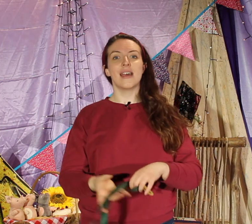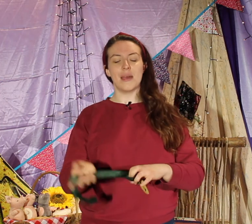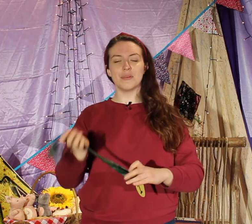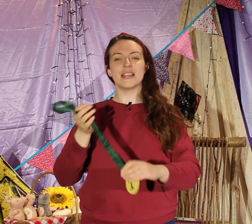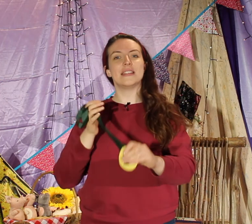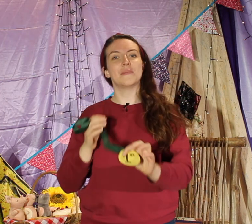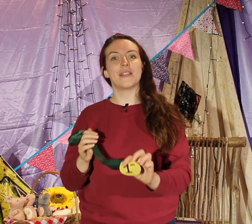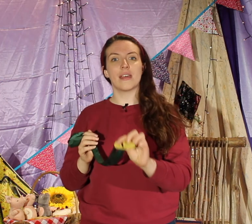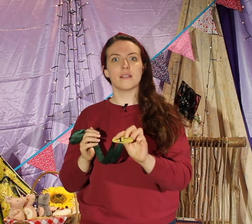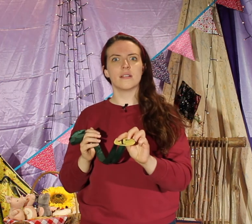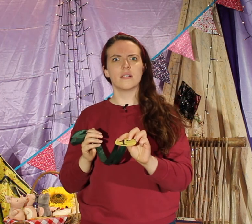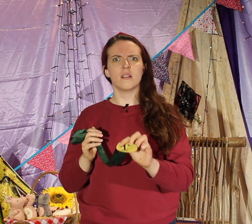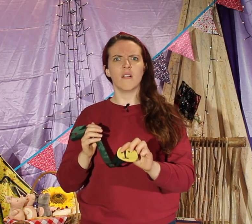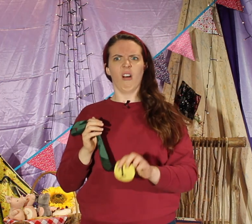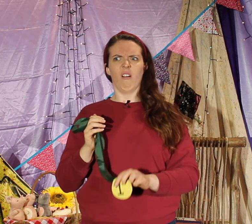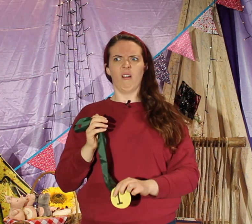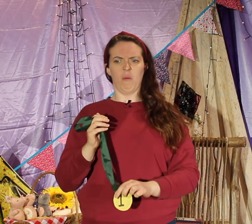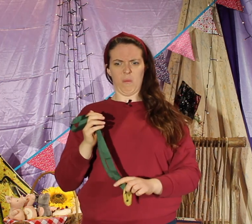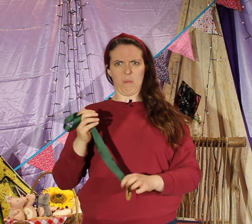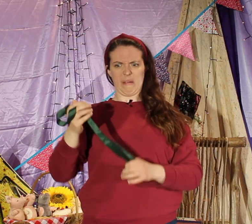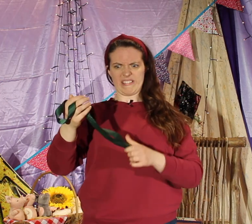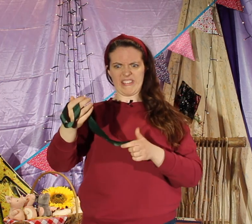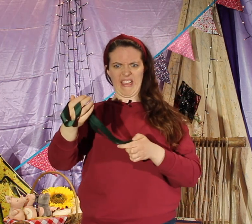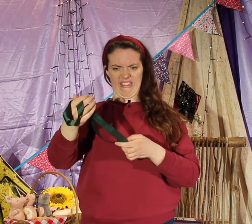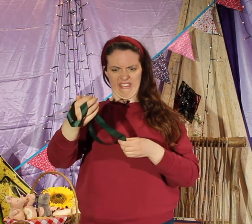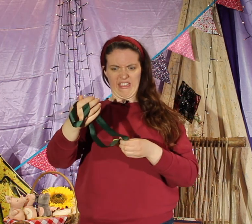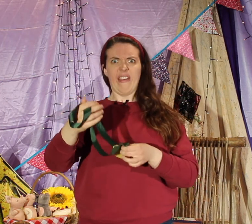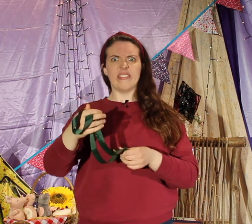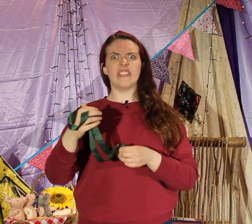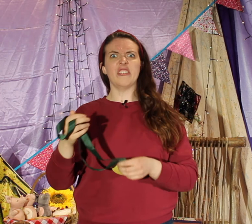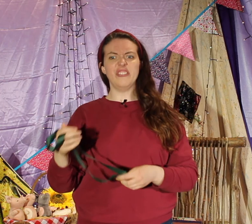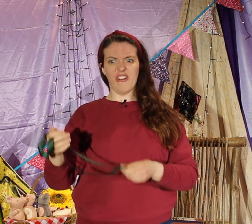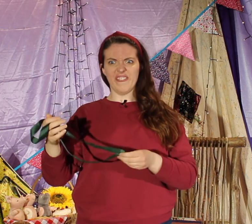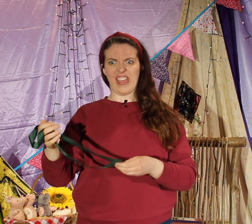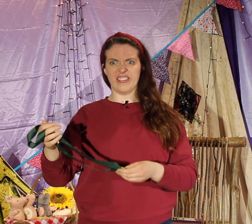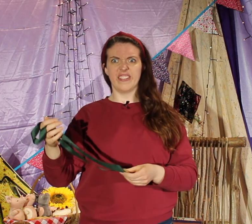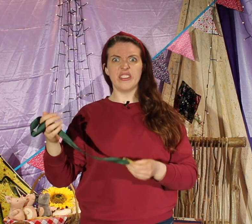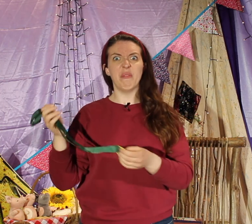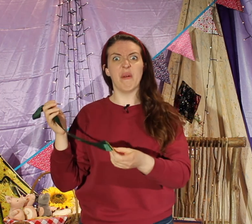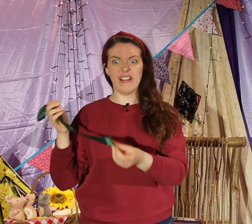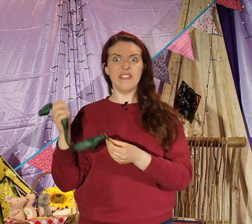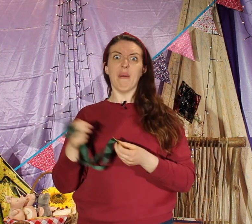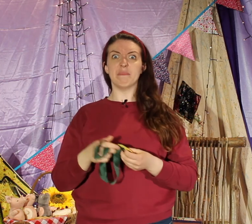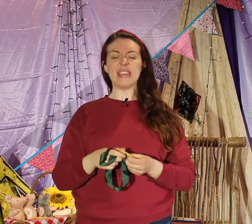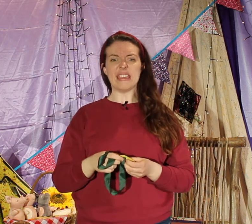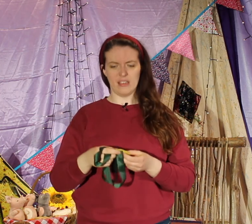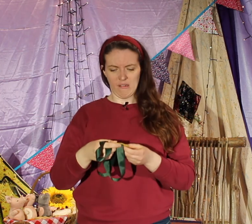and presented him with it. But this is your medal. You won it, not me.